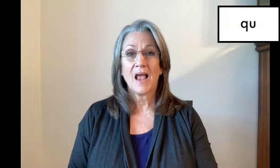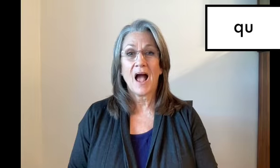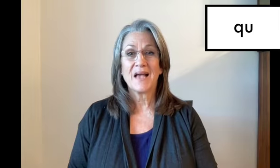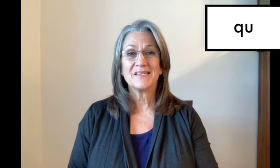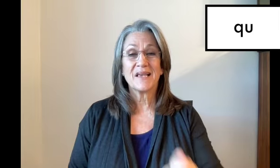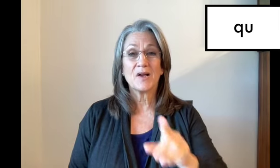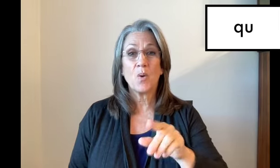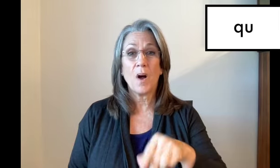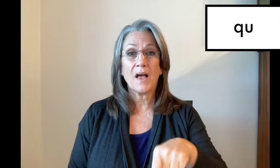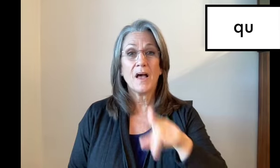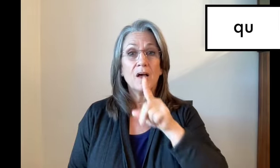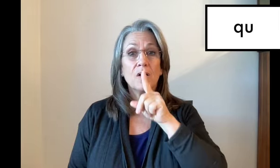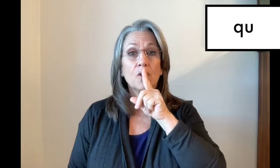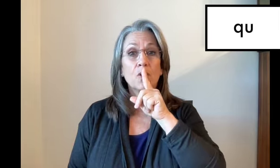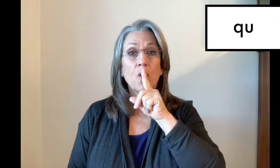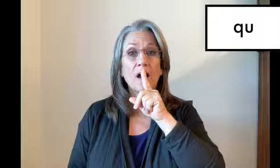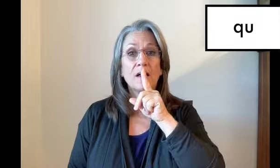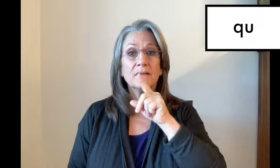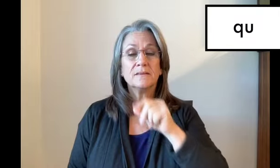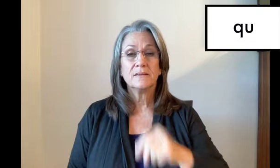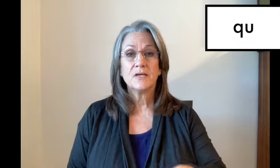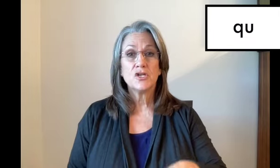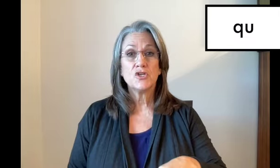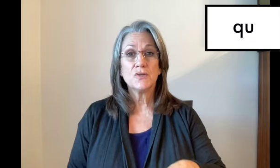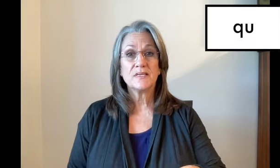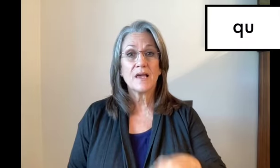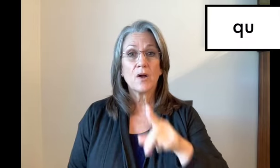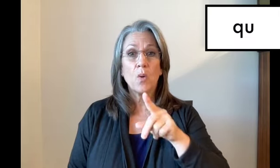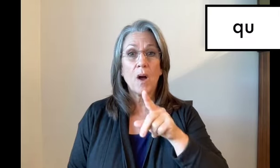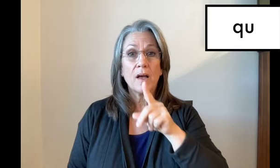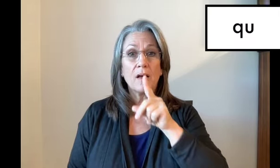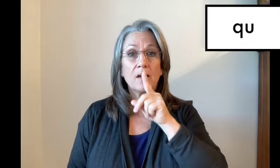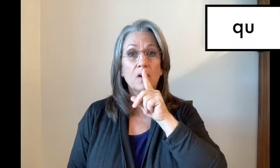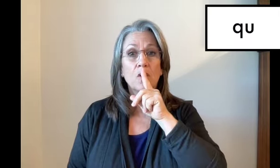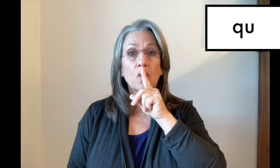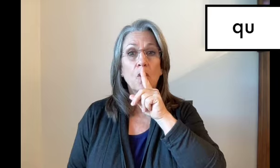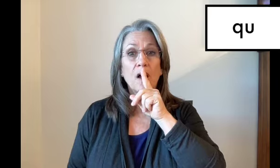I say qua, qua. You say qua, qua.